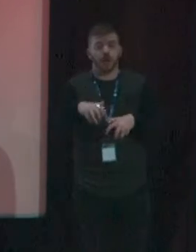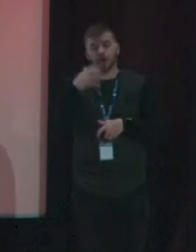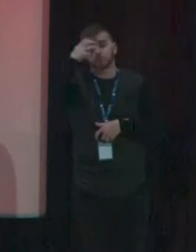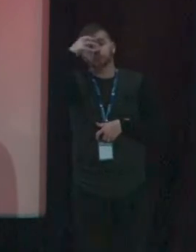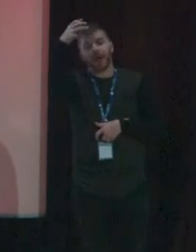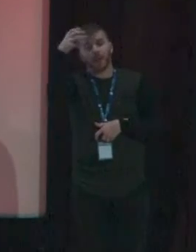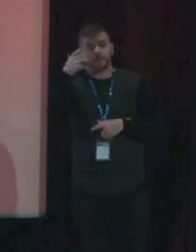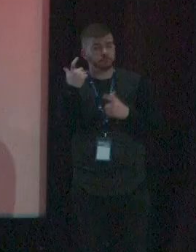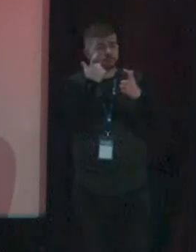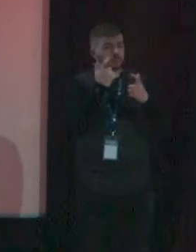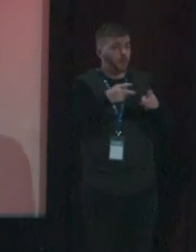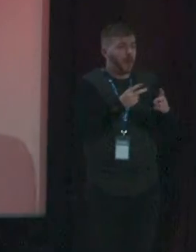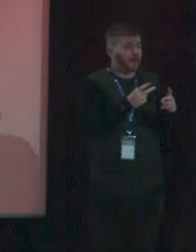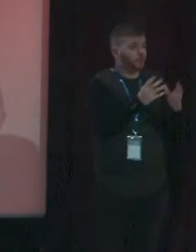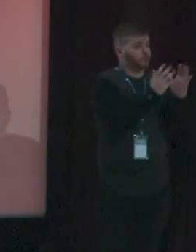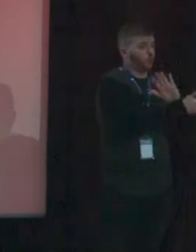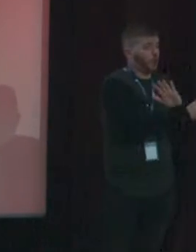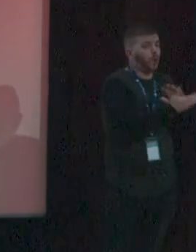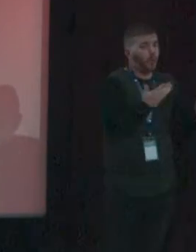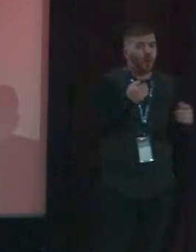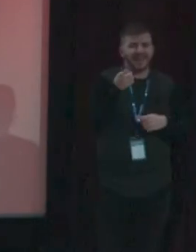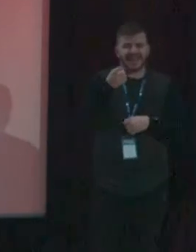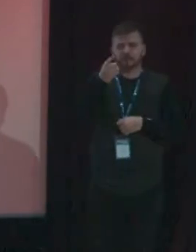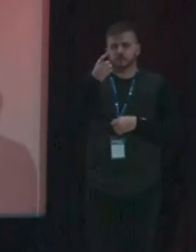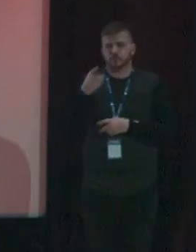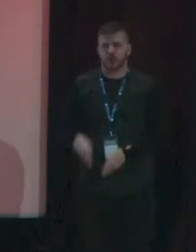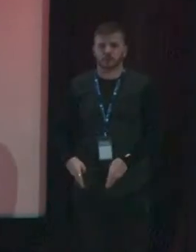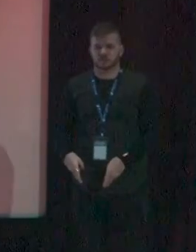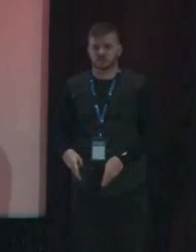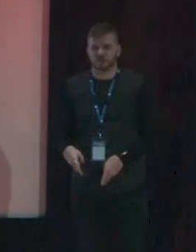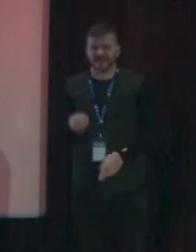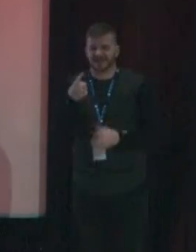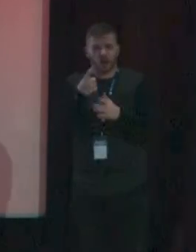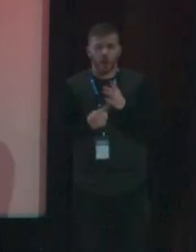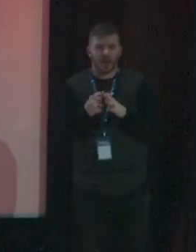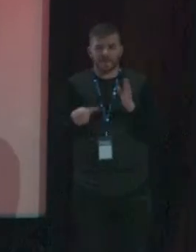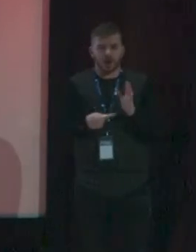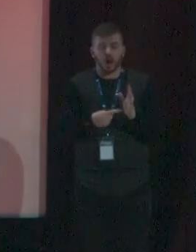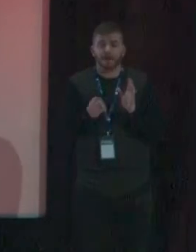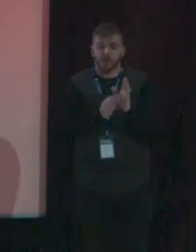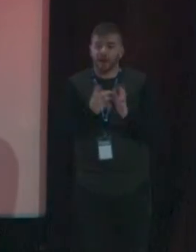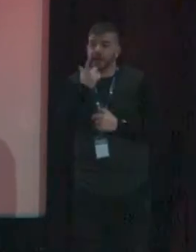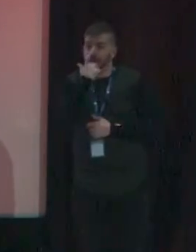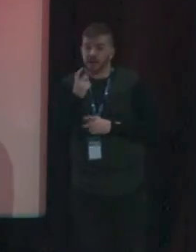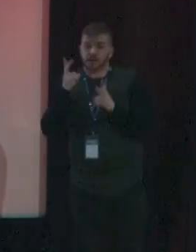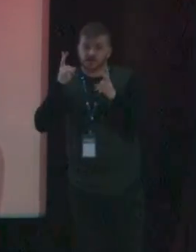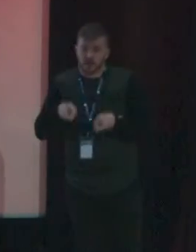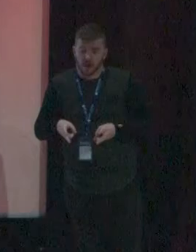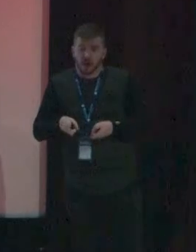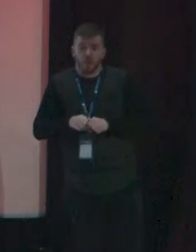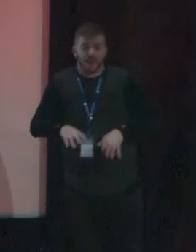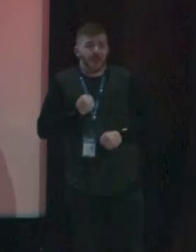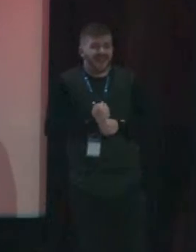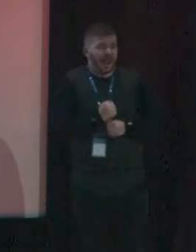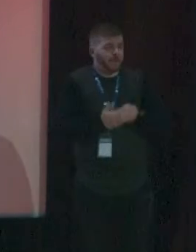way to destroy it, or he dies. But because this isn't the only plot, Morkin can die without the game ending. So